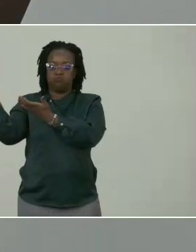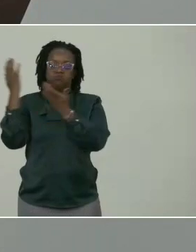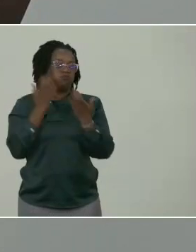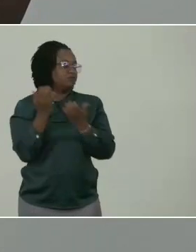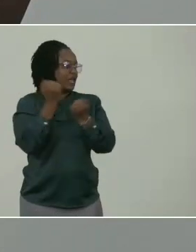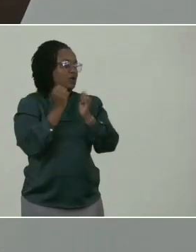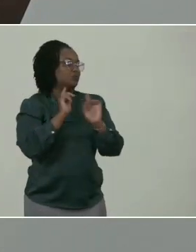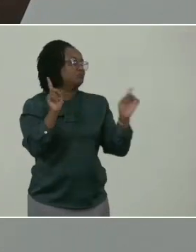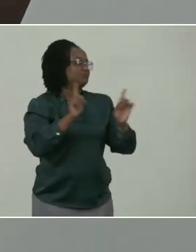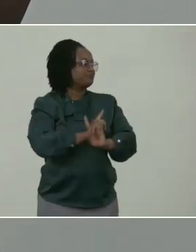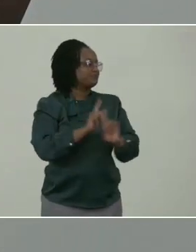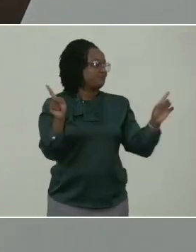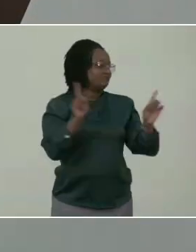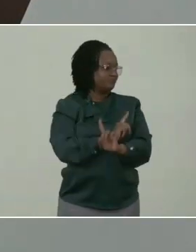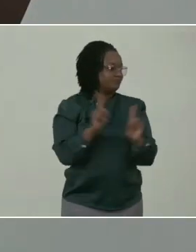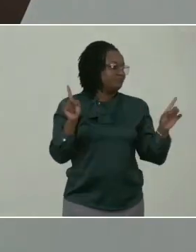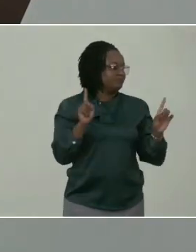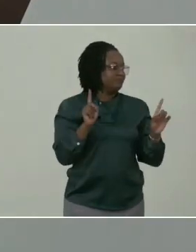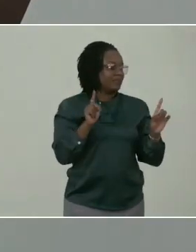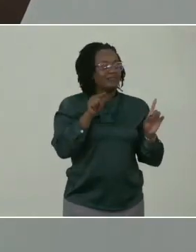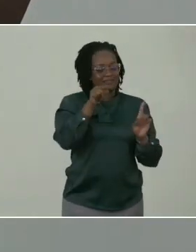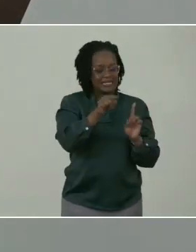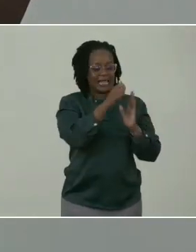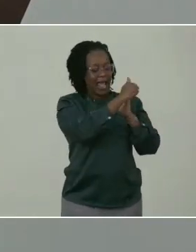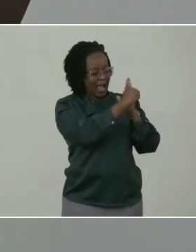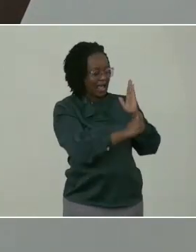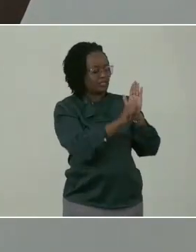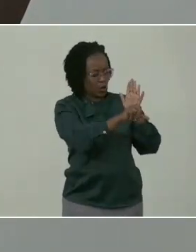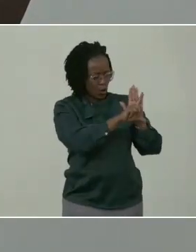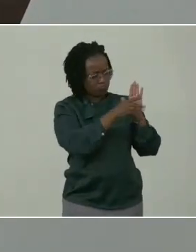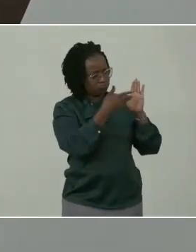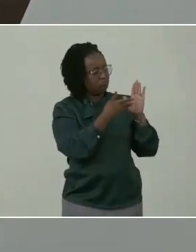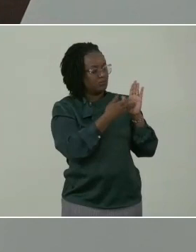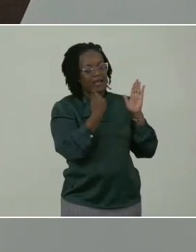Yes? That's according to the Act.